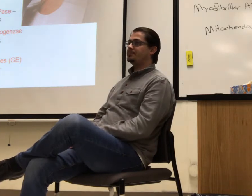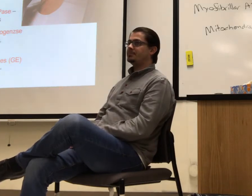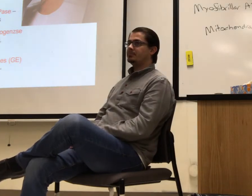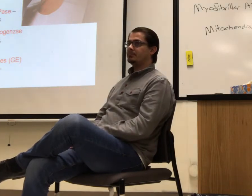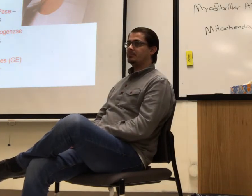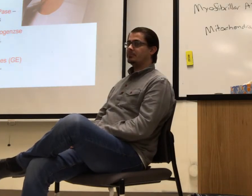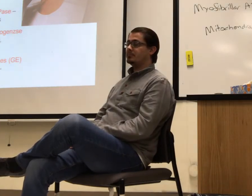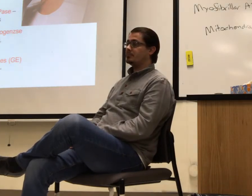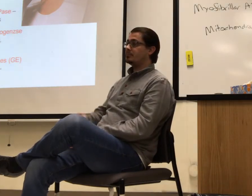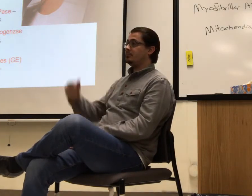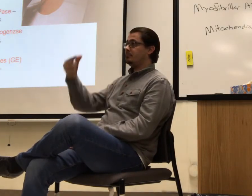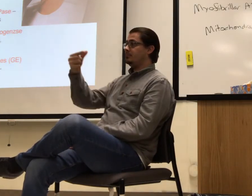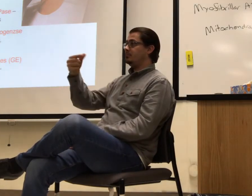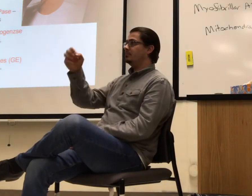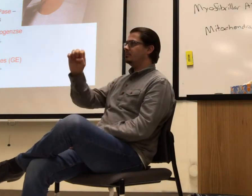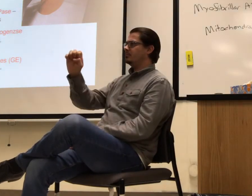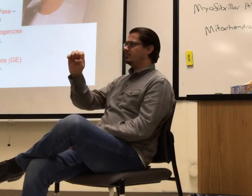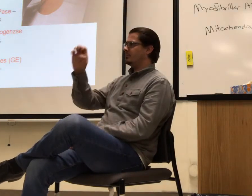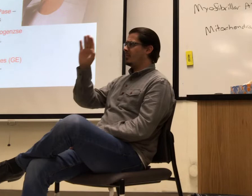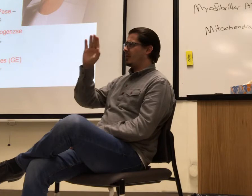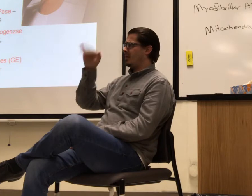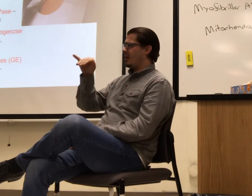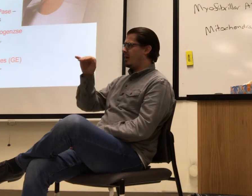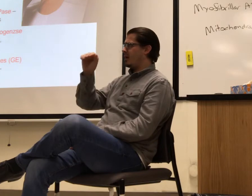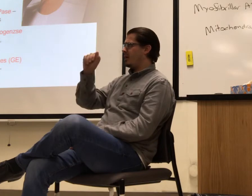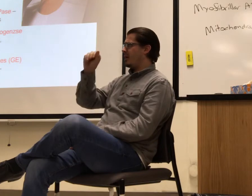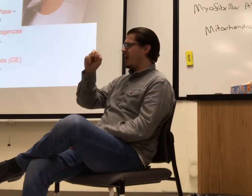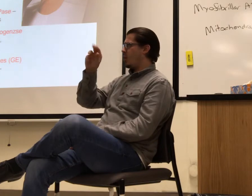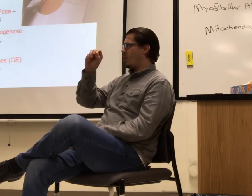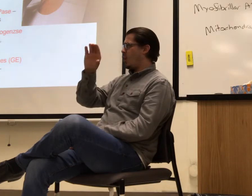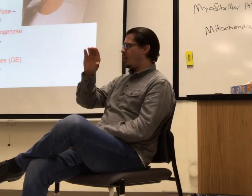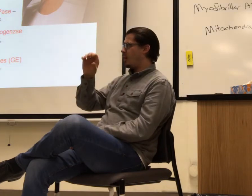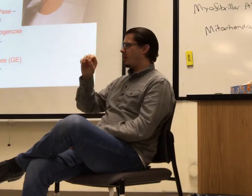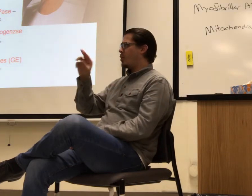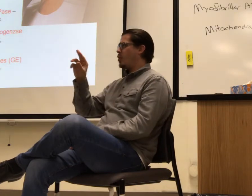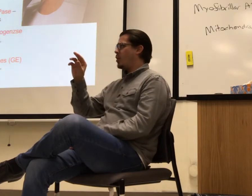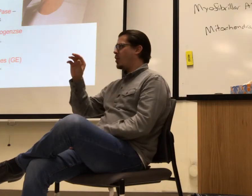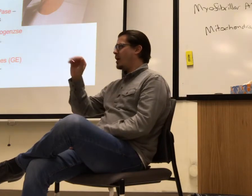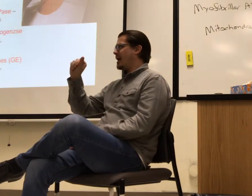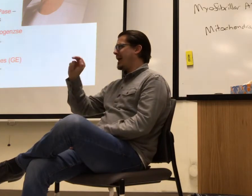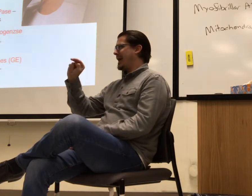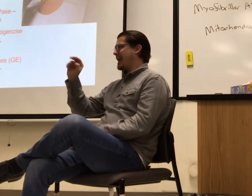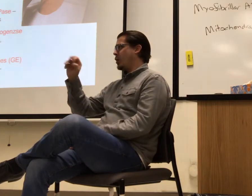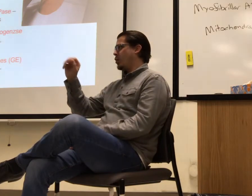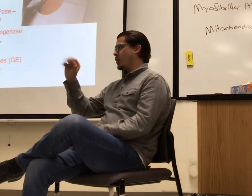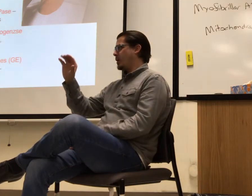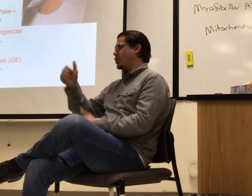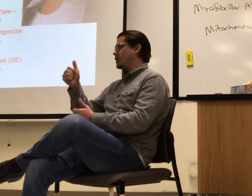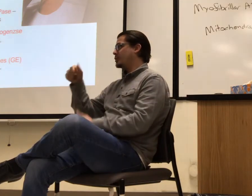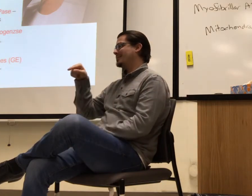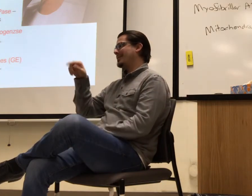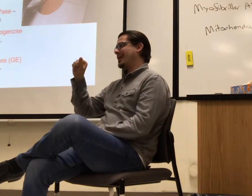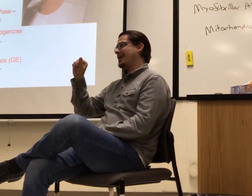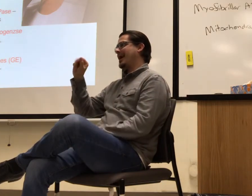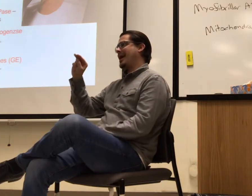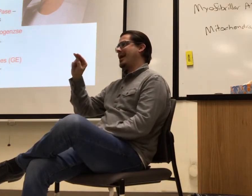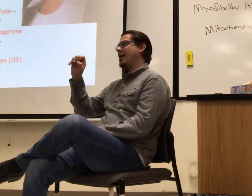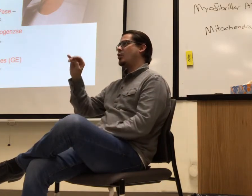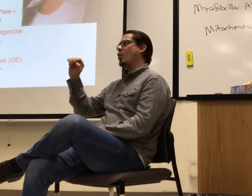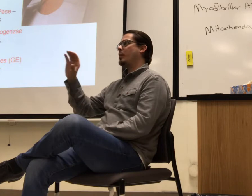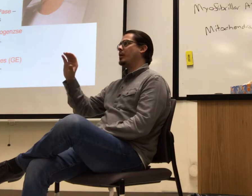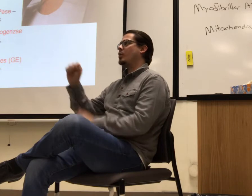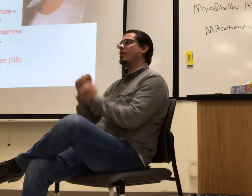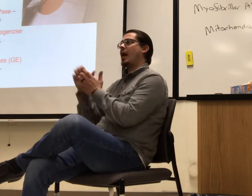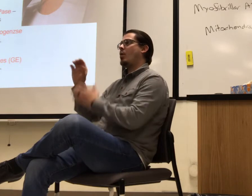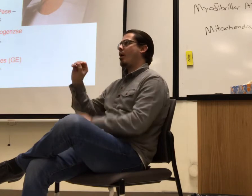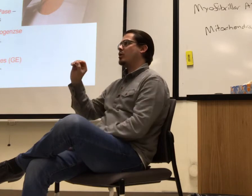The glycolytic enzymes, was that the aerobic or the anaerobic? That was the anaerobic. And which